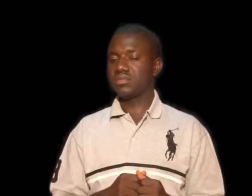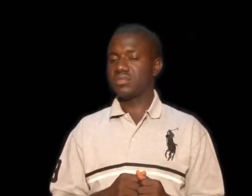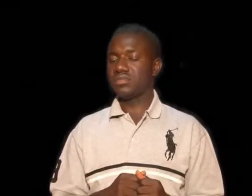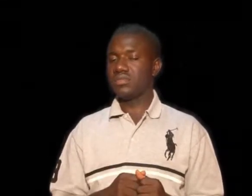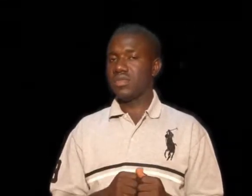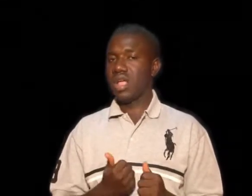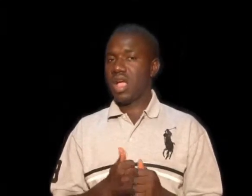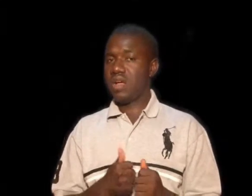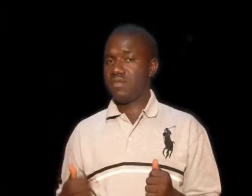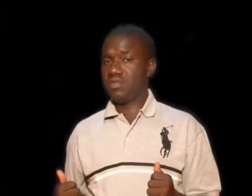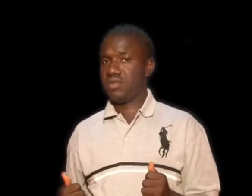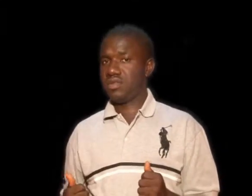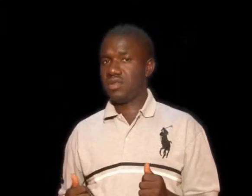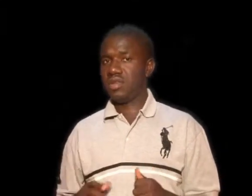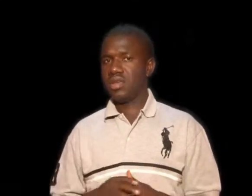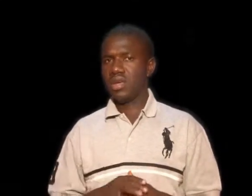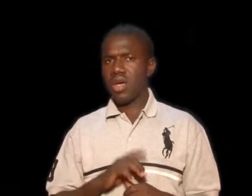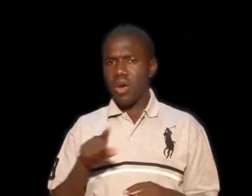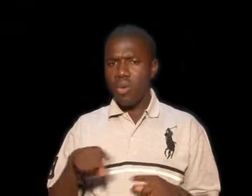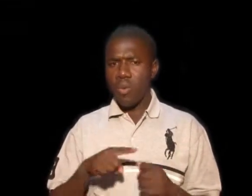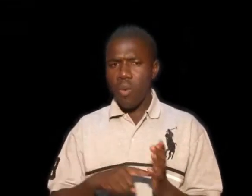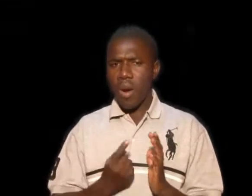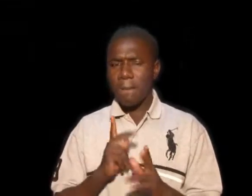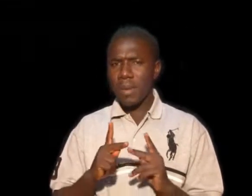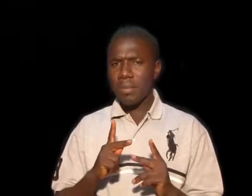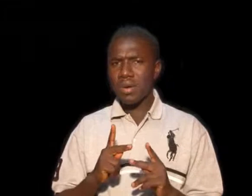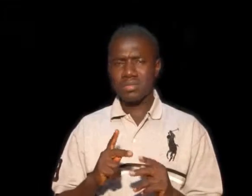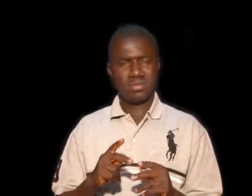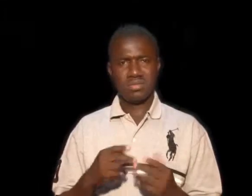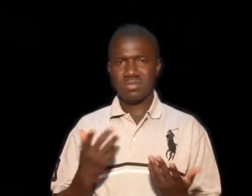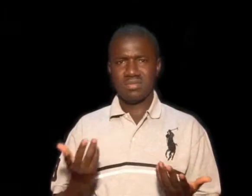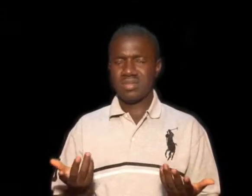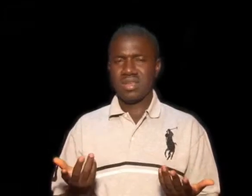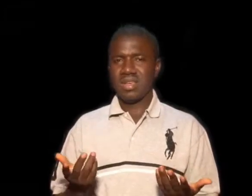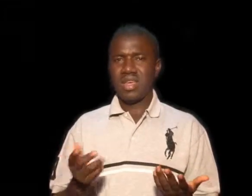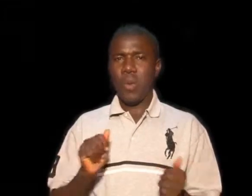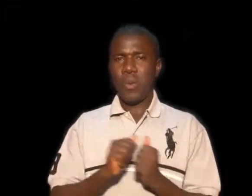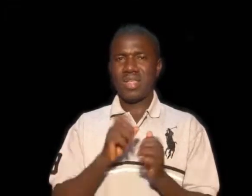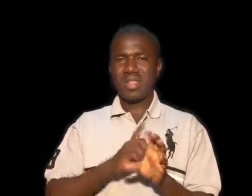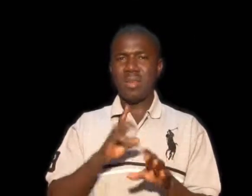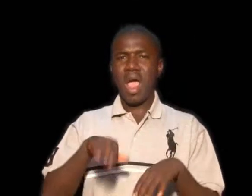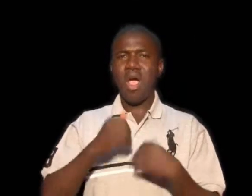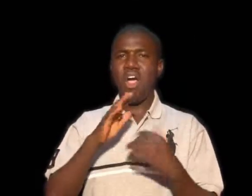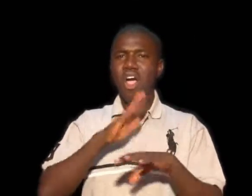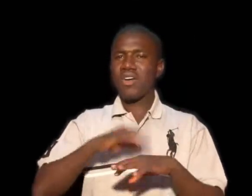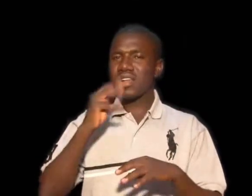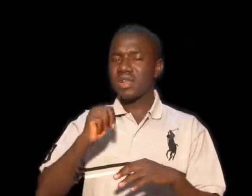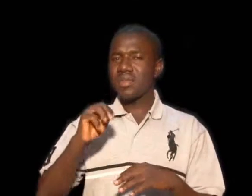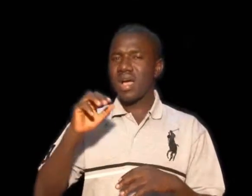Avoid: afflicted with. Most people with a disability don't see themselves as